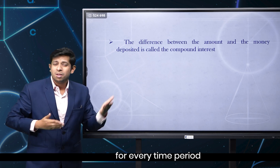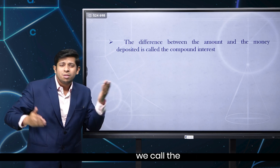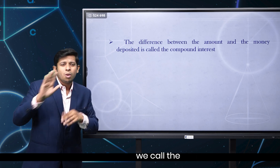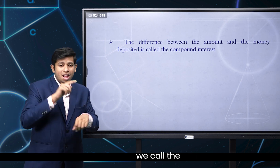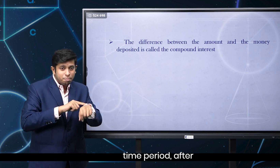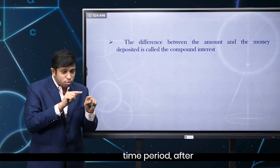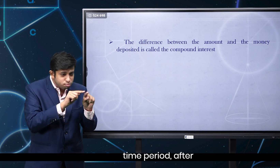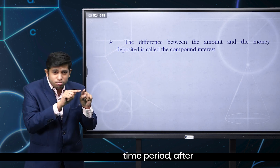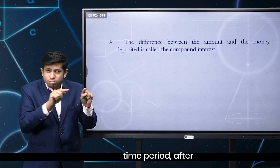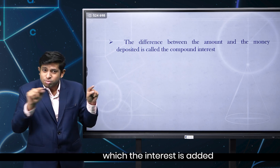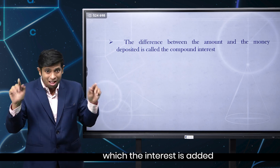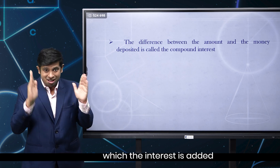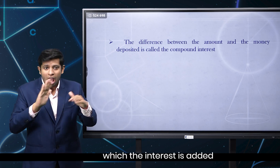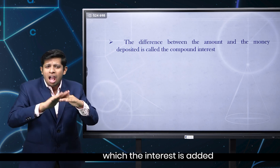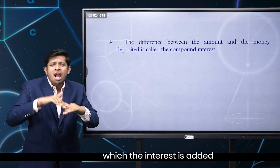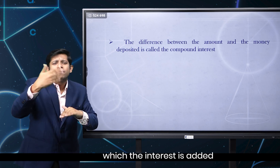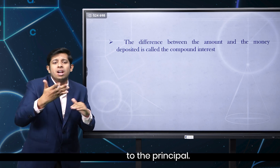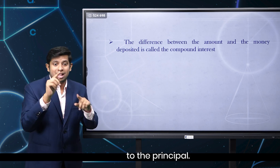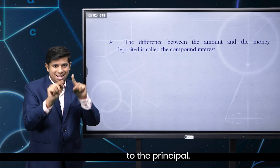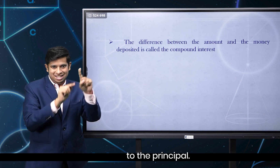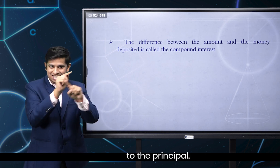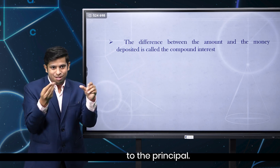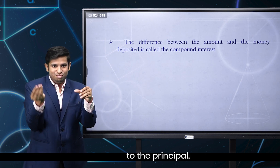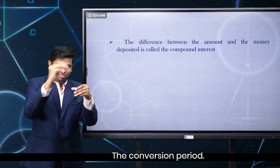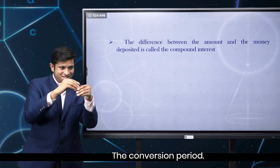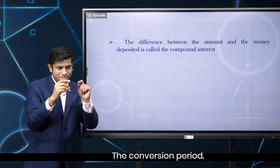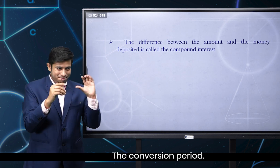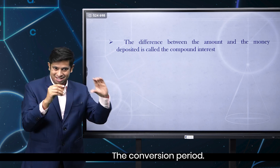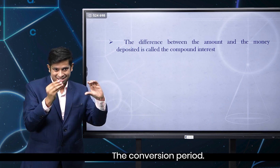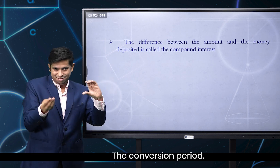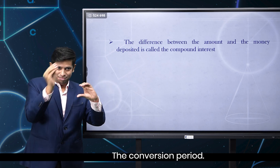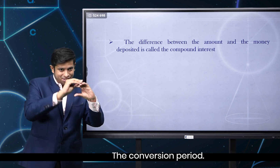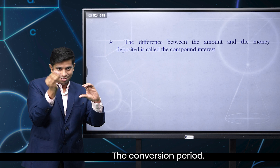We call the time period after which the interest is added to the principal the conversion period.